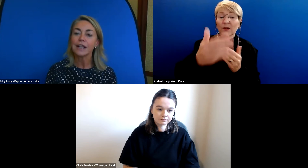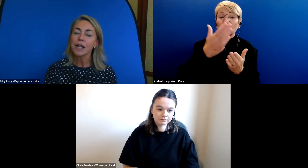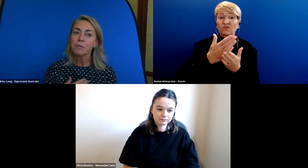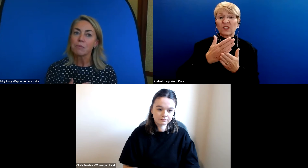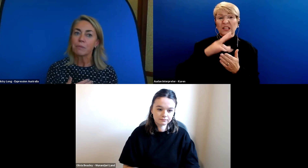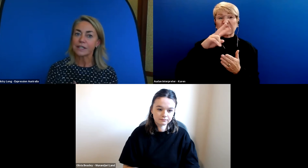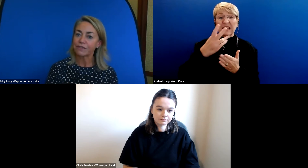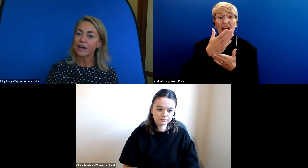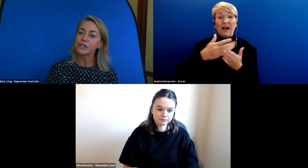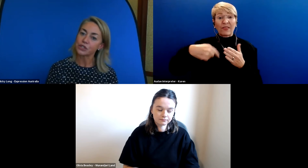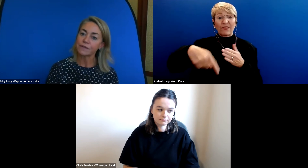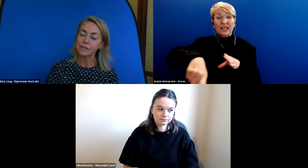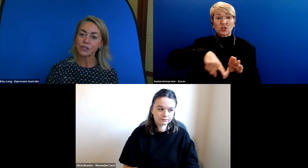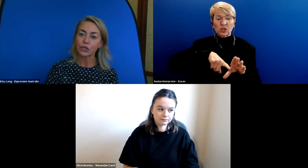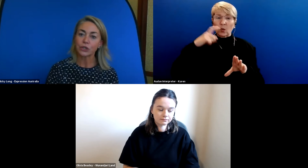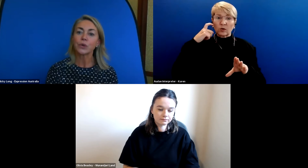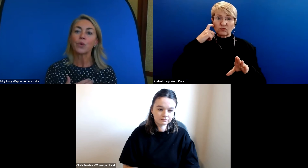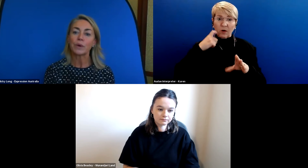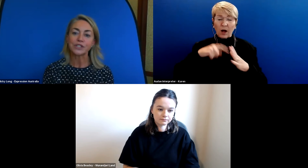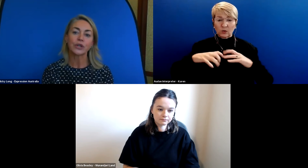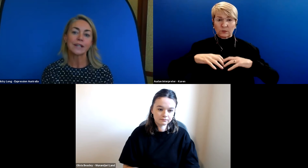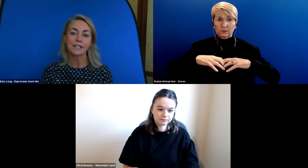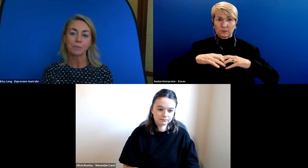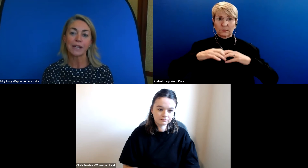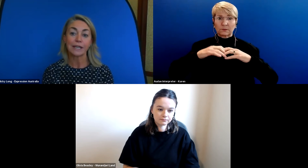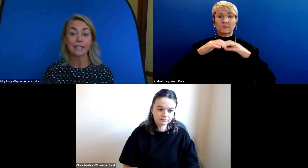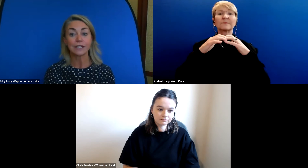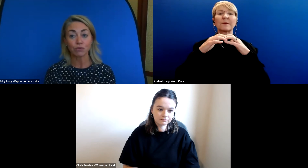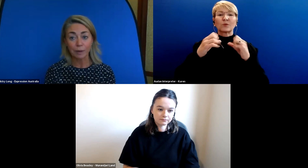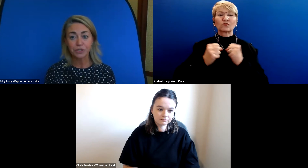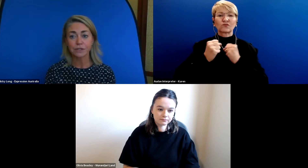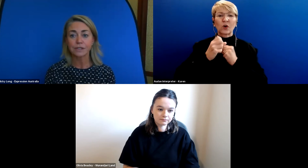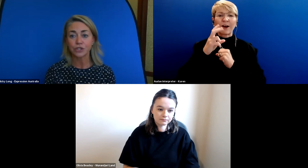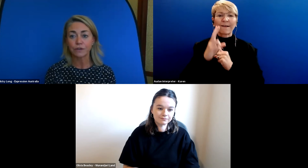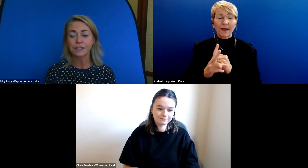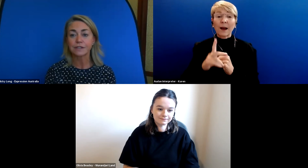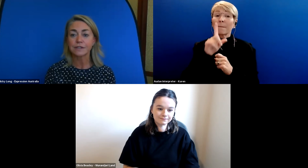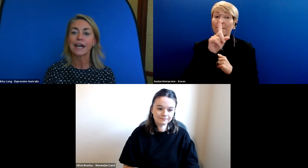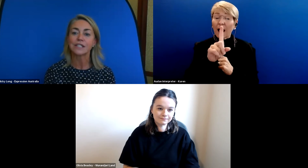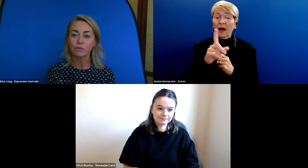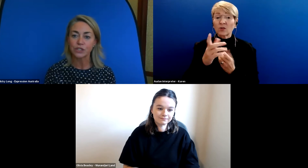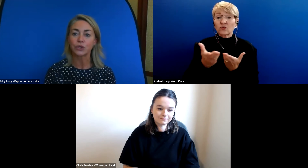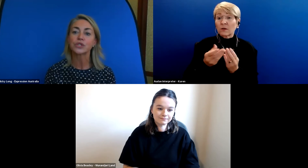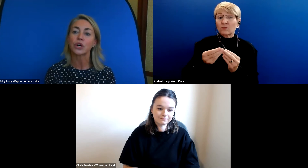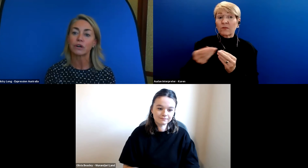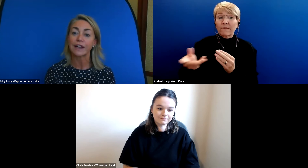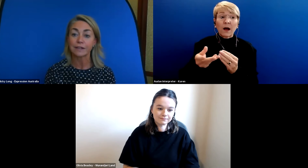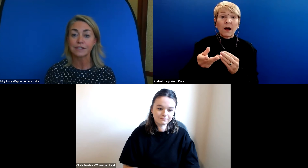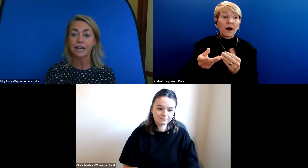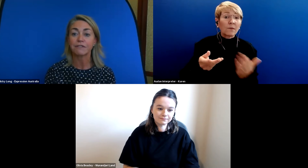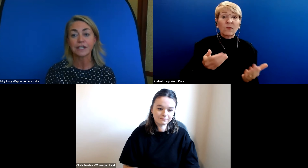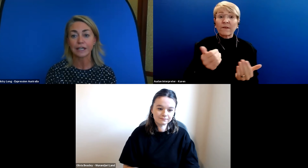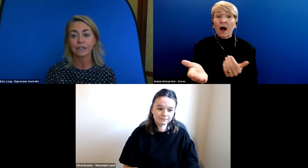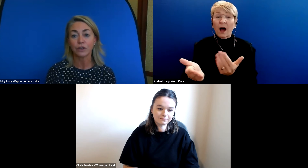year. But as far as services go, we don't anticipate any interruption to services as a result of